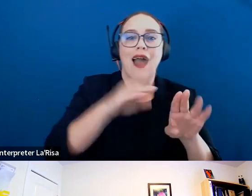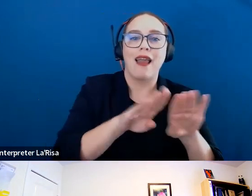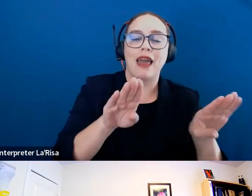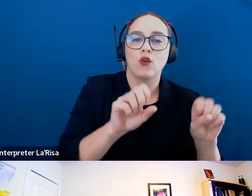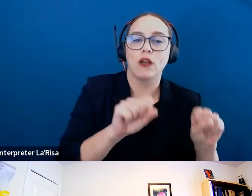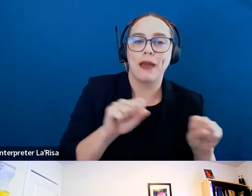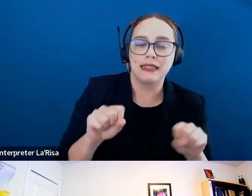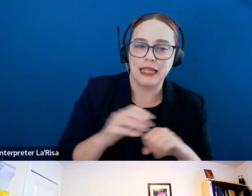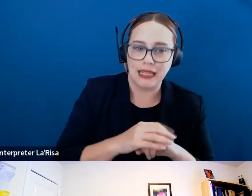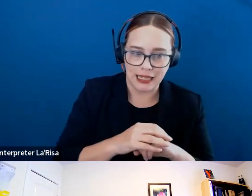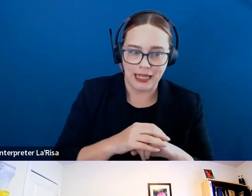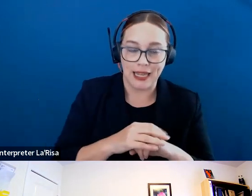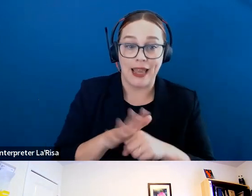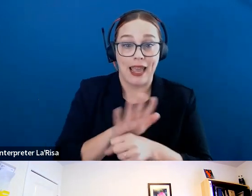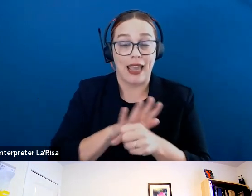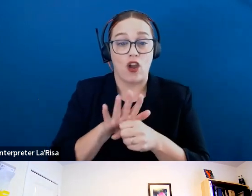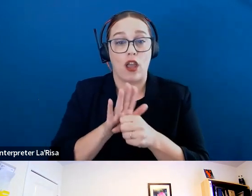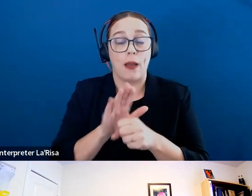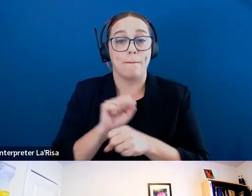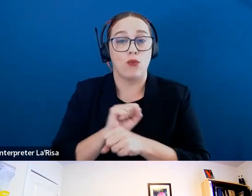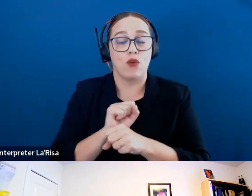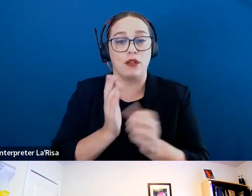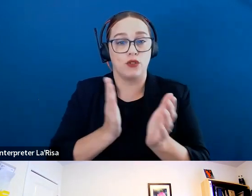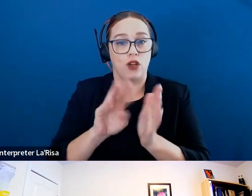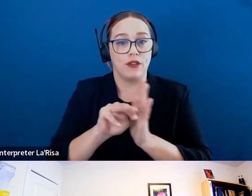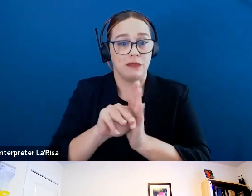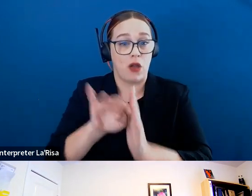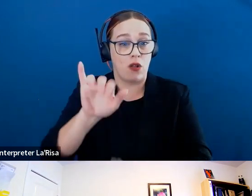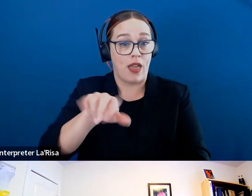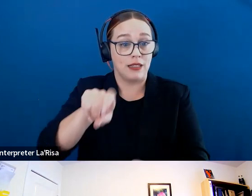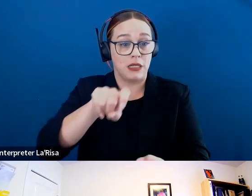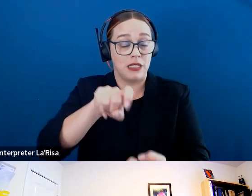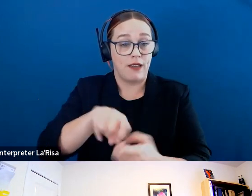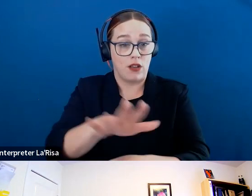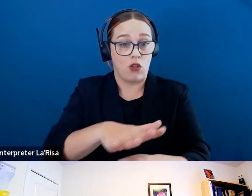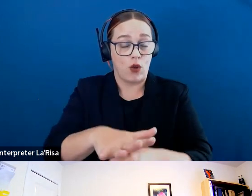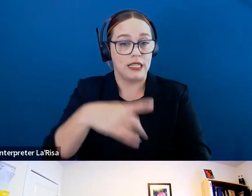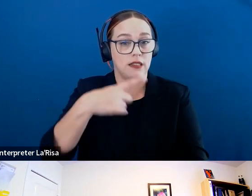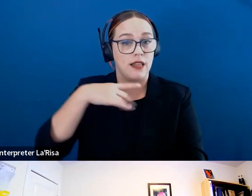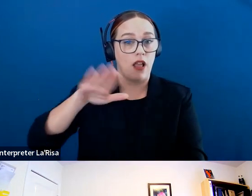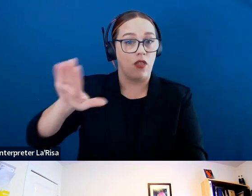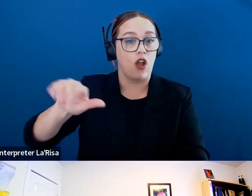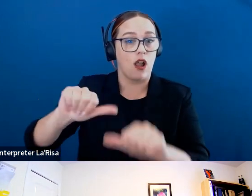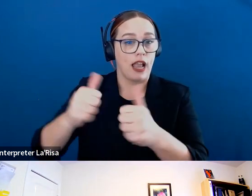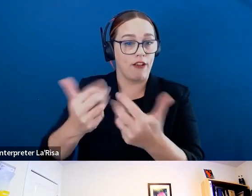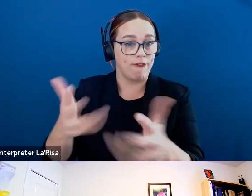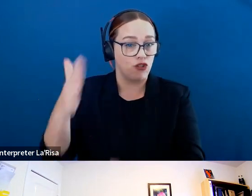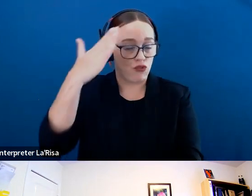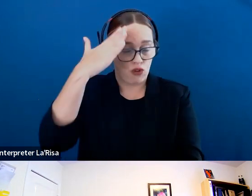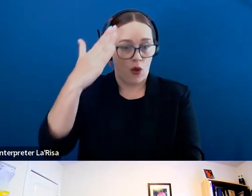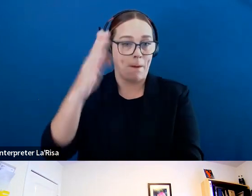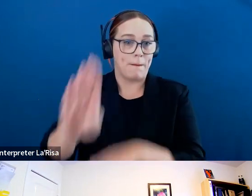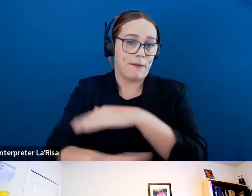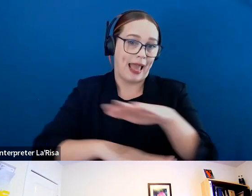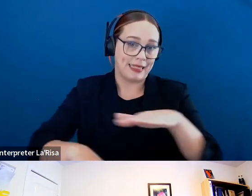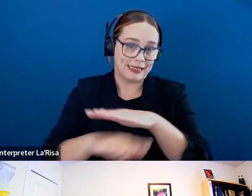of employment service models, this particular center said that their agency is aware of the basic service models such as